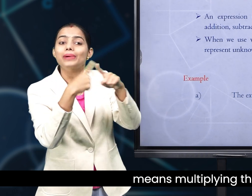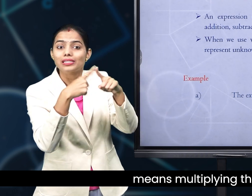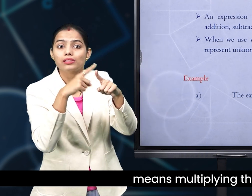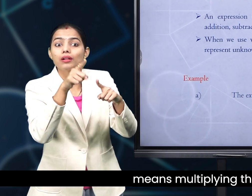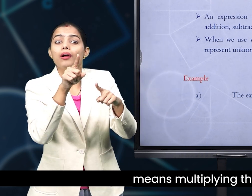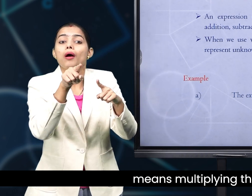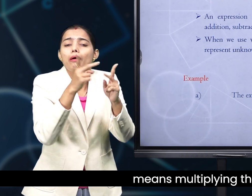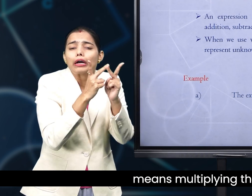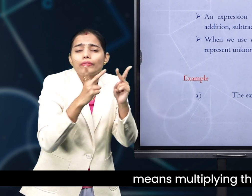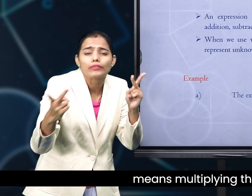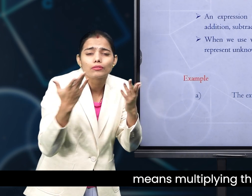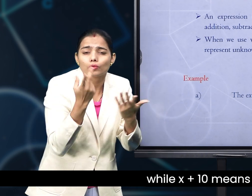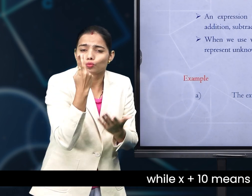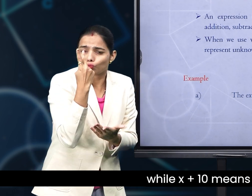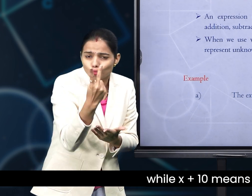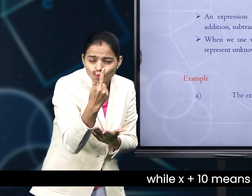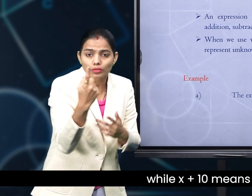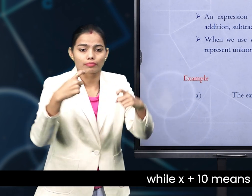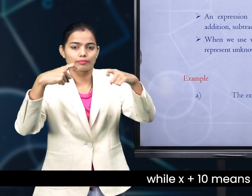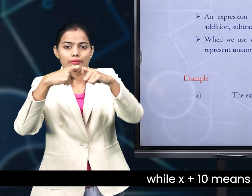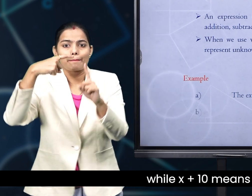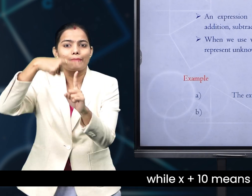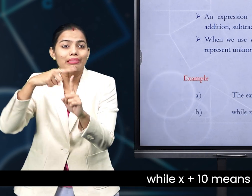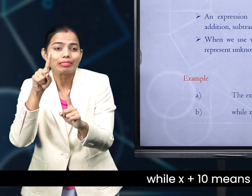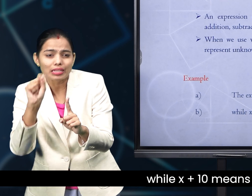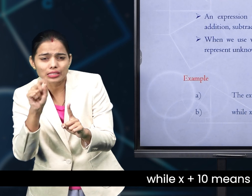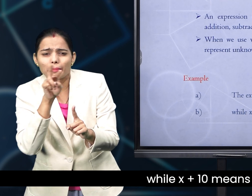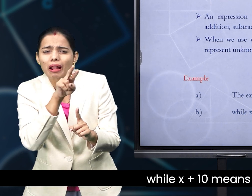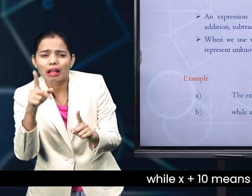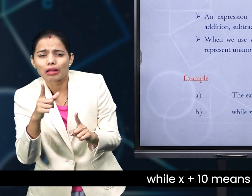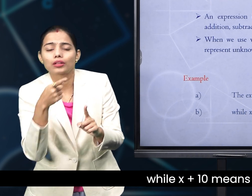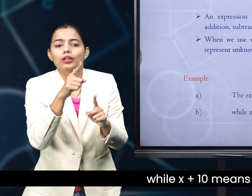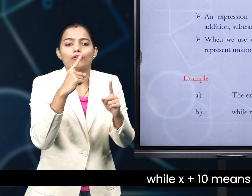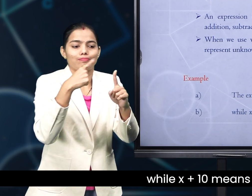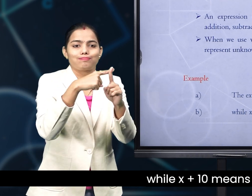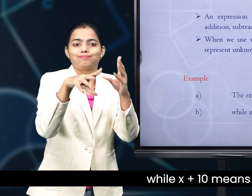2, while x plus 10 means adding 10 to x.